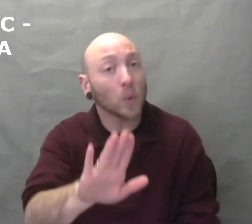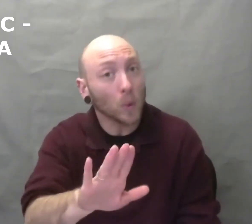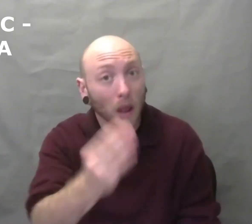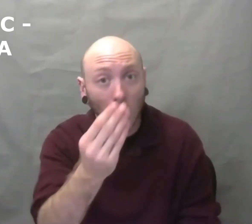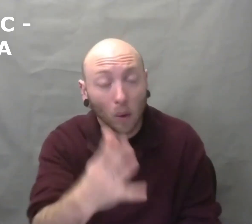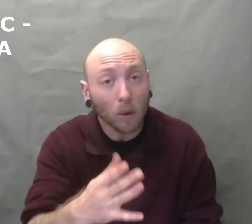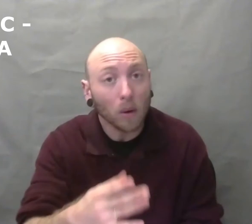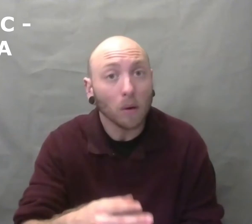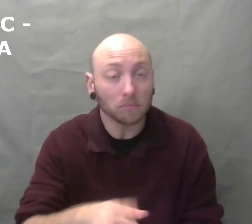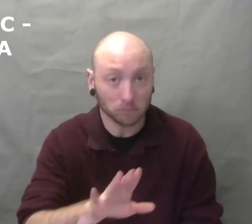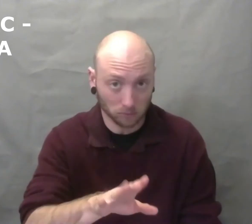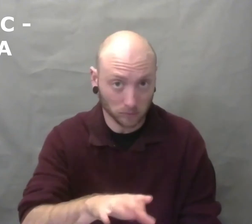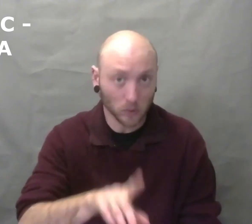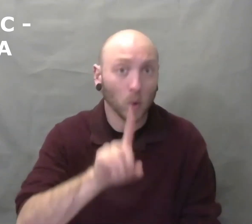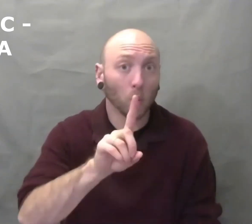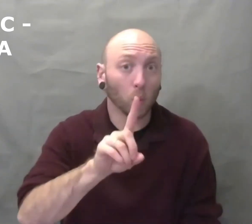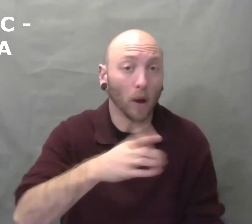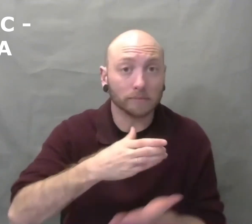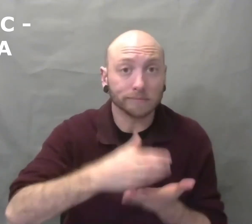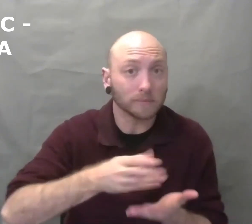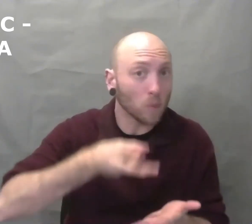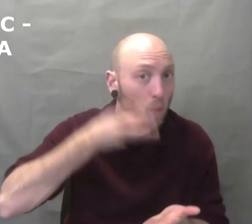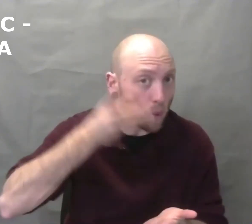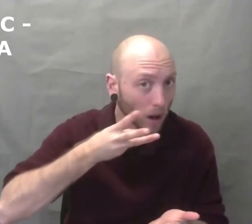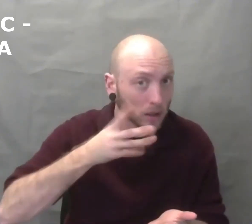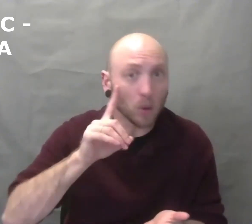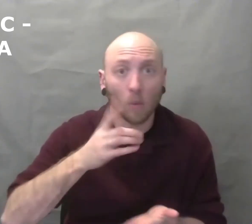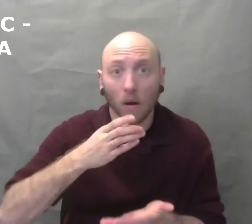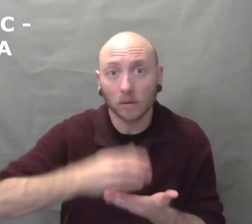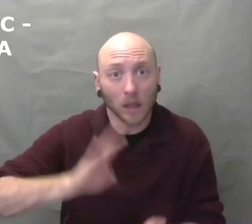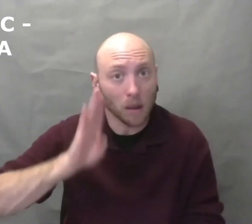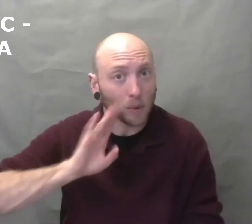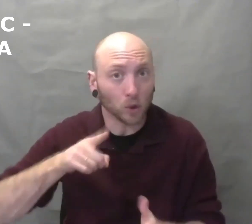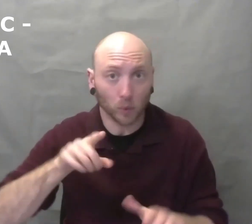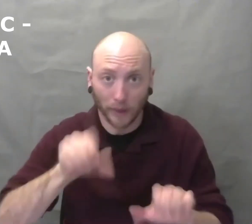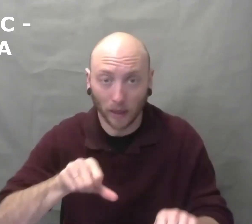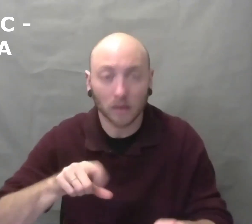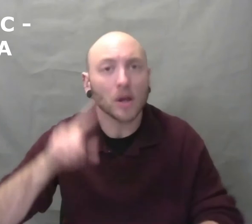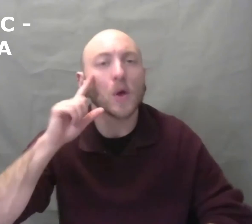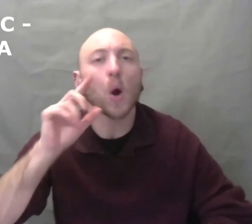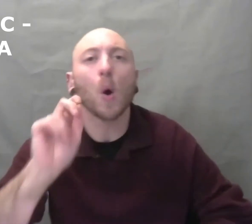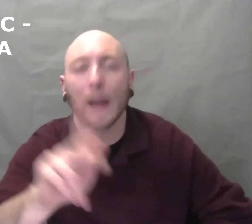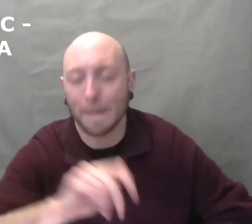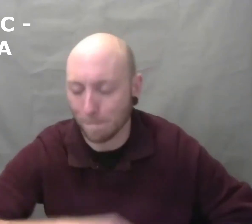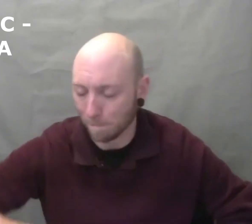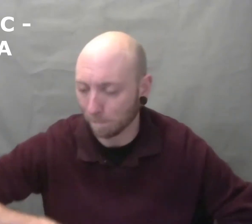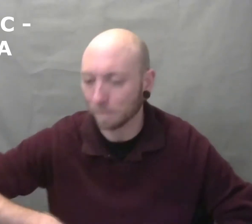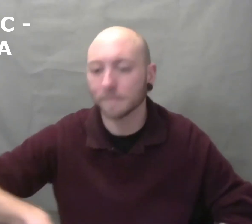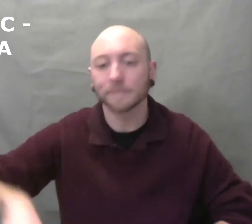of wine. So my alcoholic thinking, if I buy a big bottle of wine or a big bottle of beer and I drink it